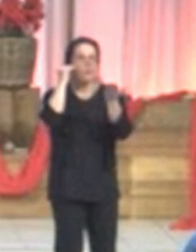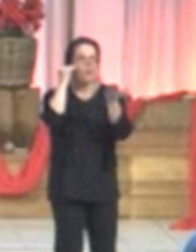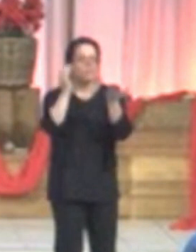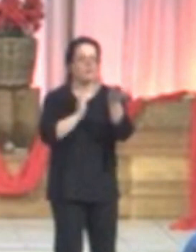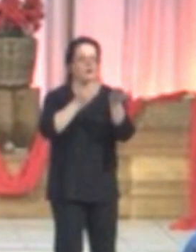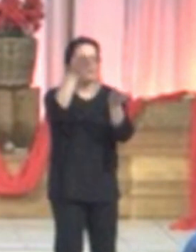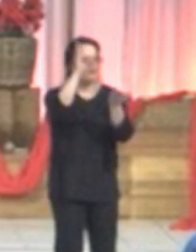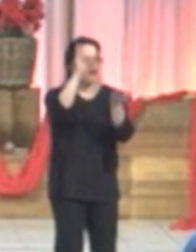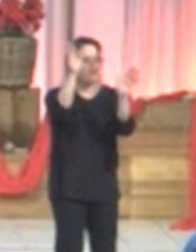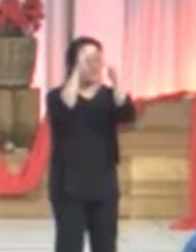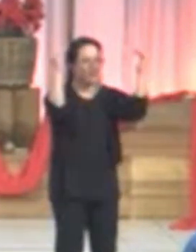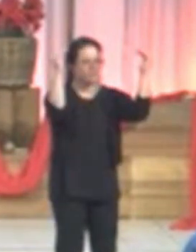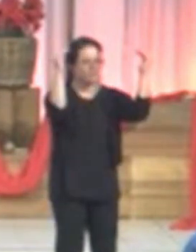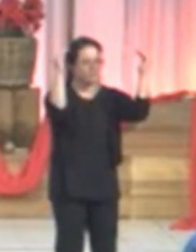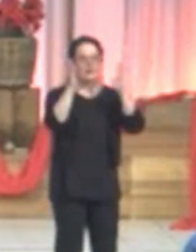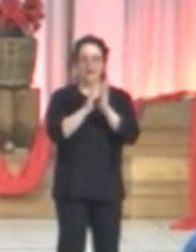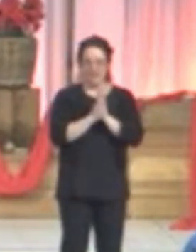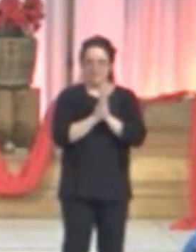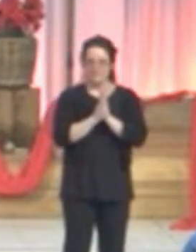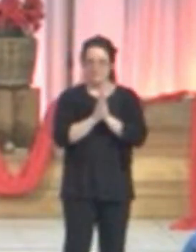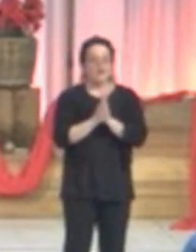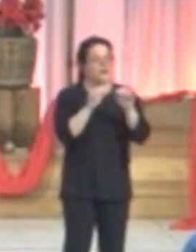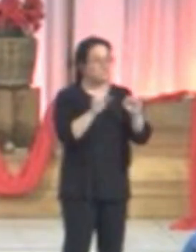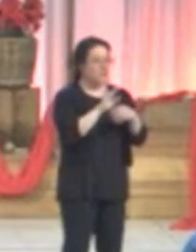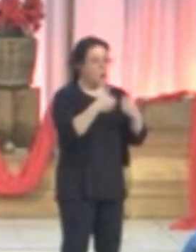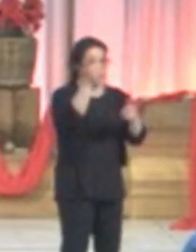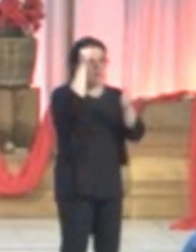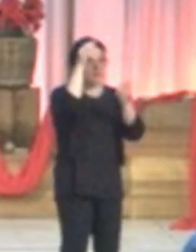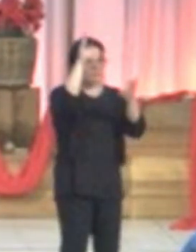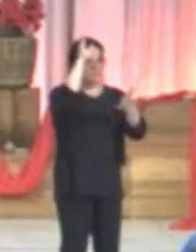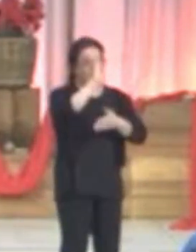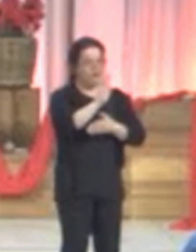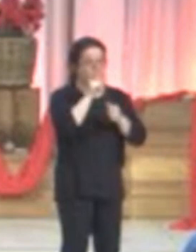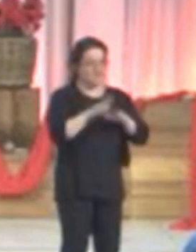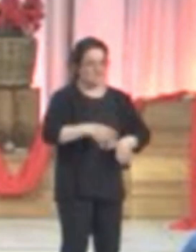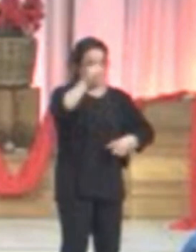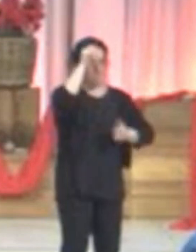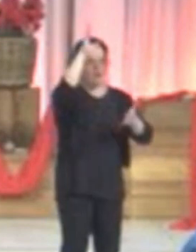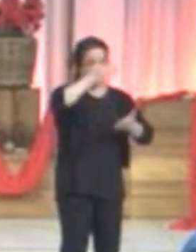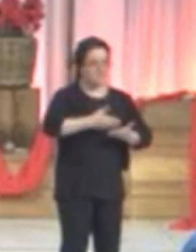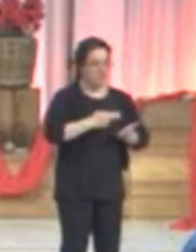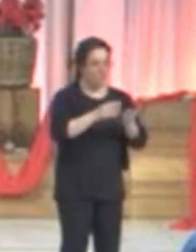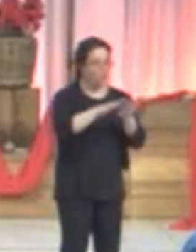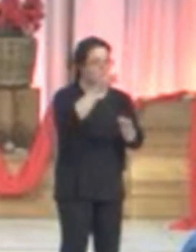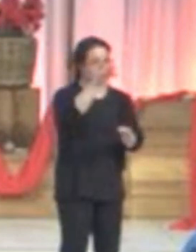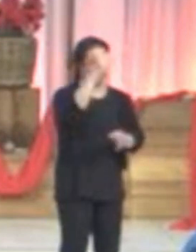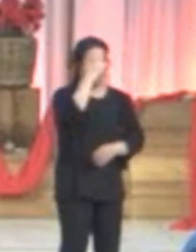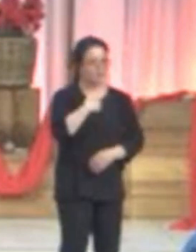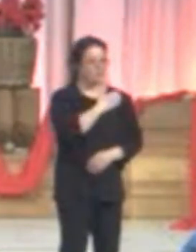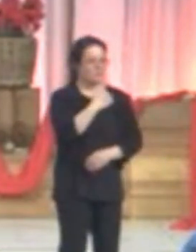our God in heaven. Amen. Amen. And may Almighty God bless us today, may Father, God Son, bless us. And Holy